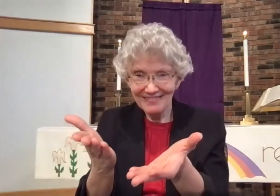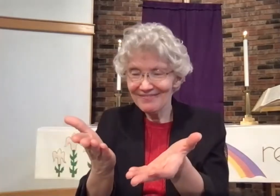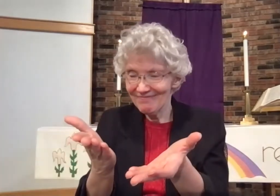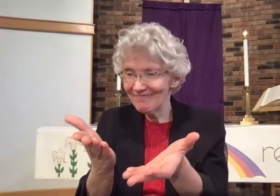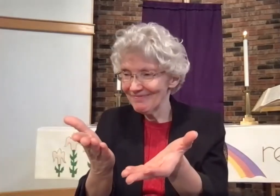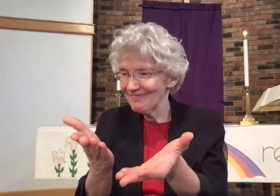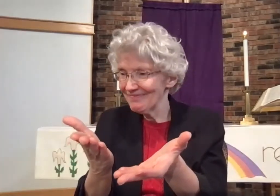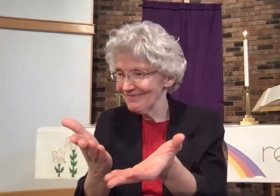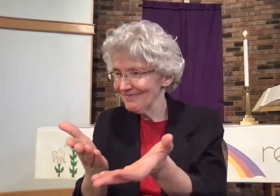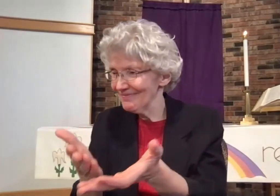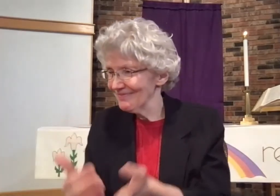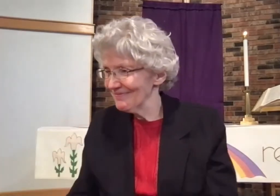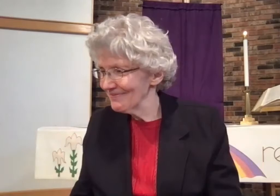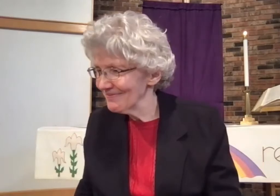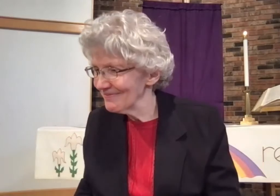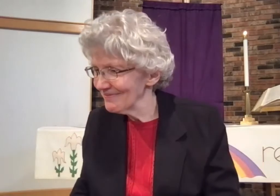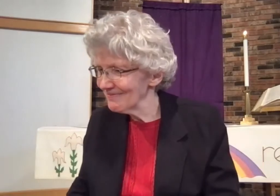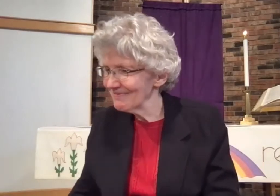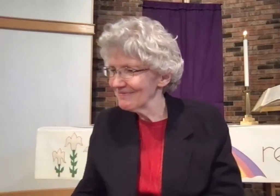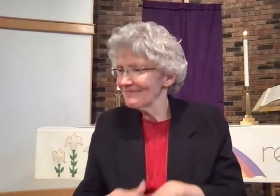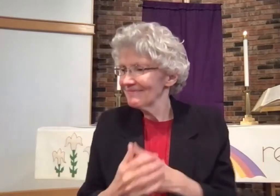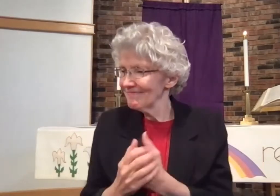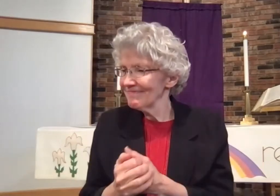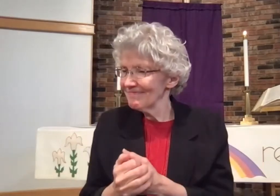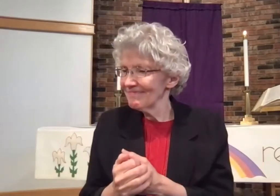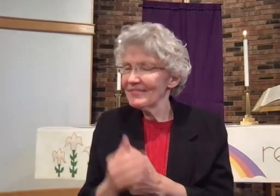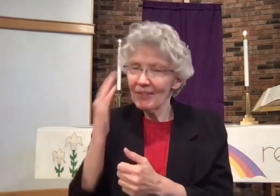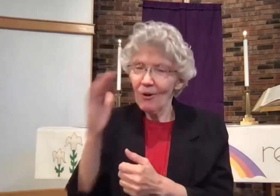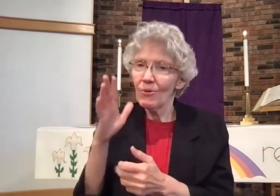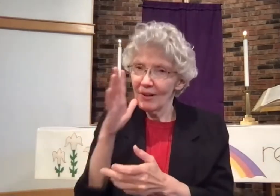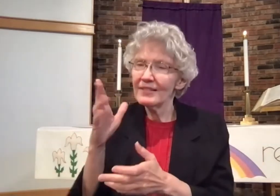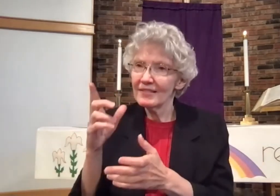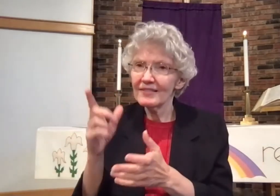You have the Holy Spirit with you and in you to help you keep going.